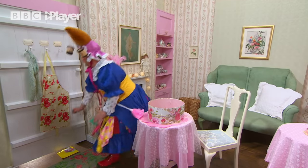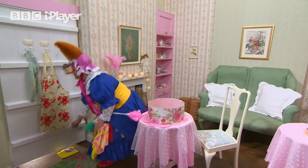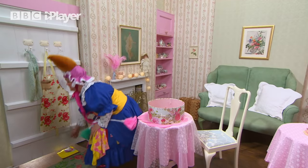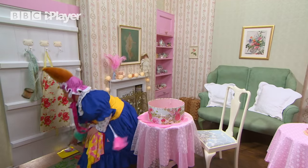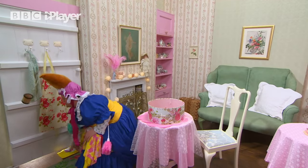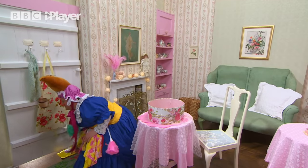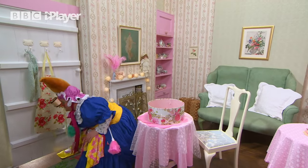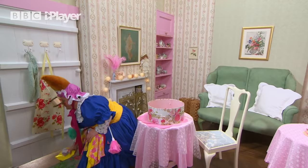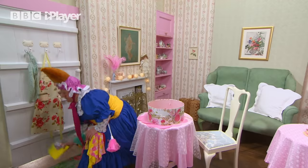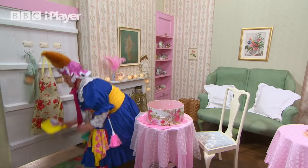what's this